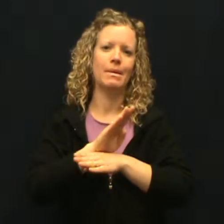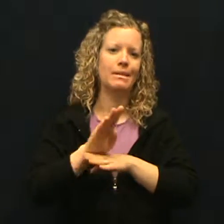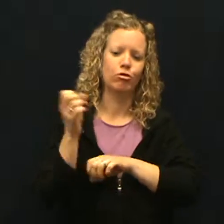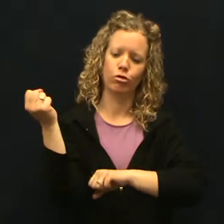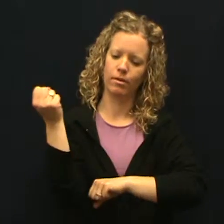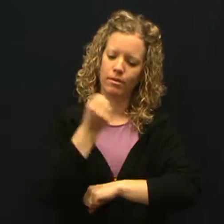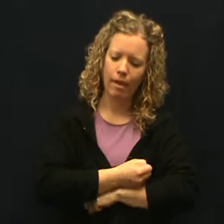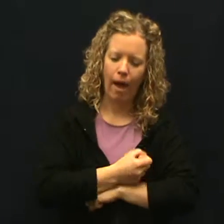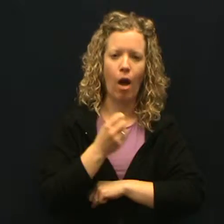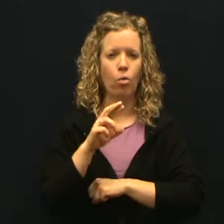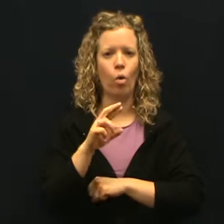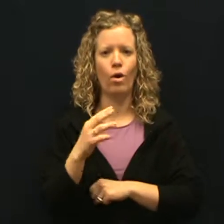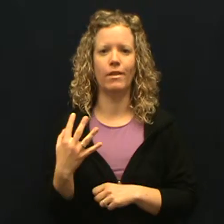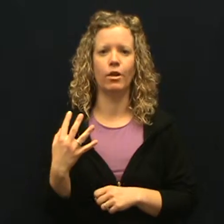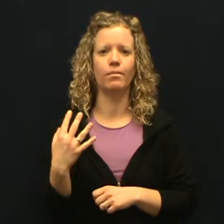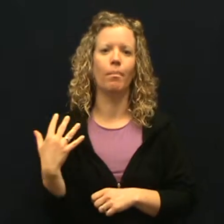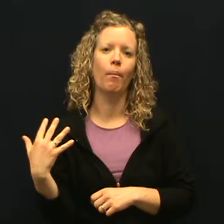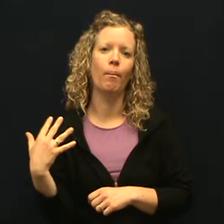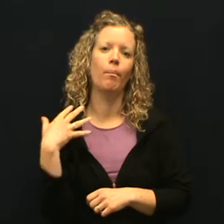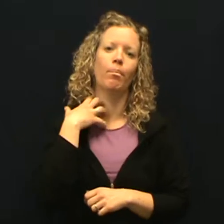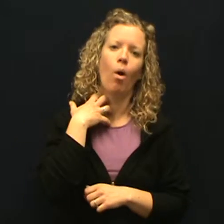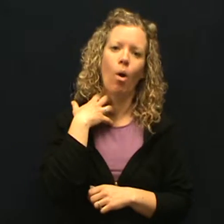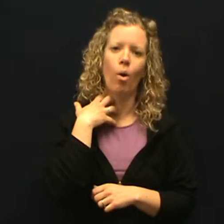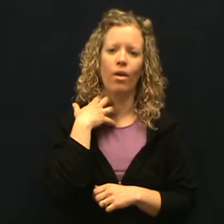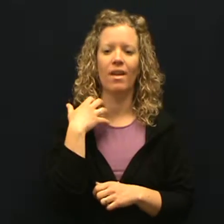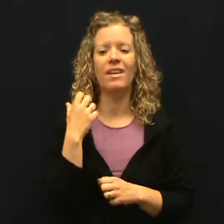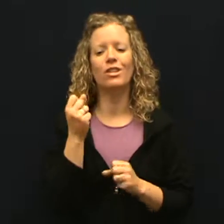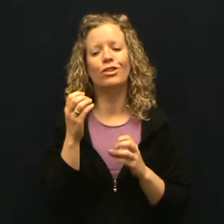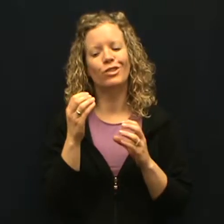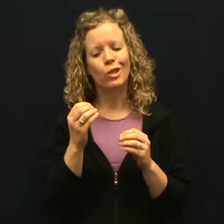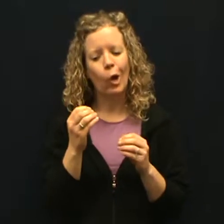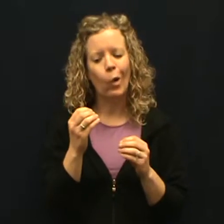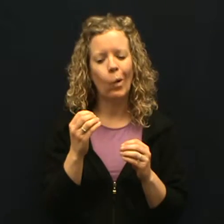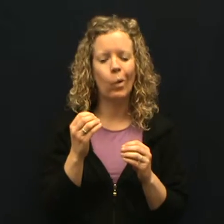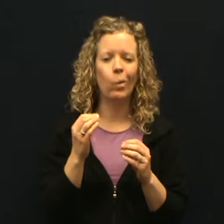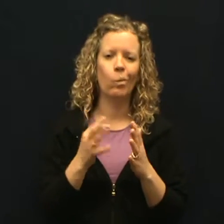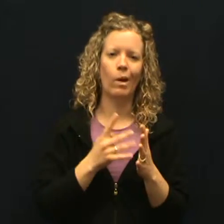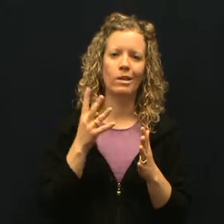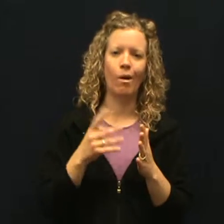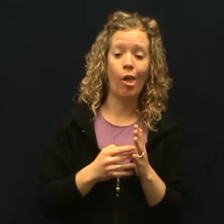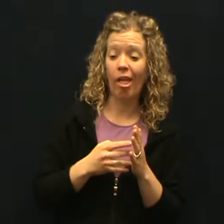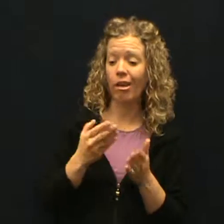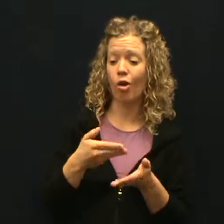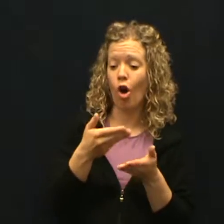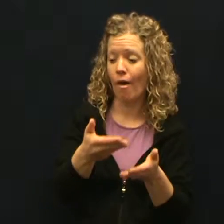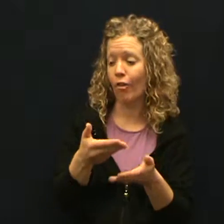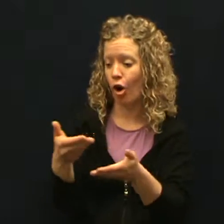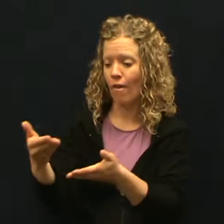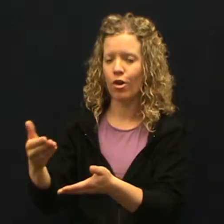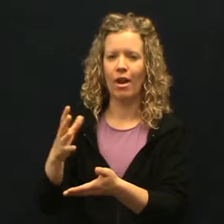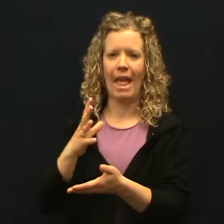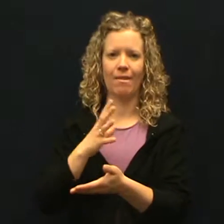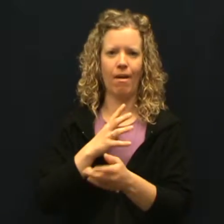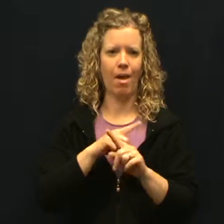don't do due diligence in your credit checks and you just extend credit to people who had no intention of paying in the first